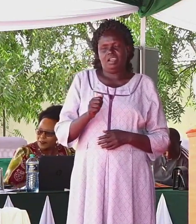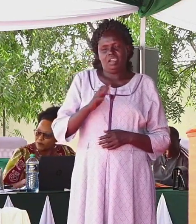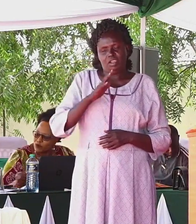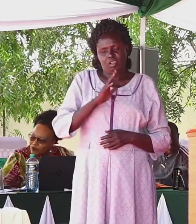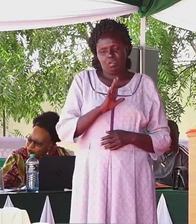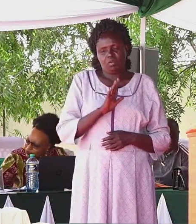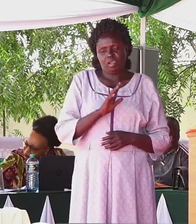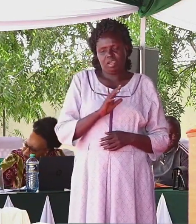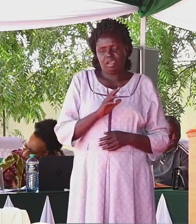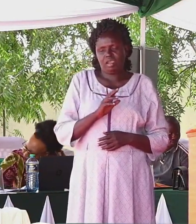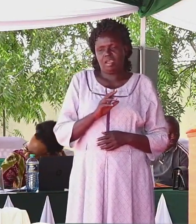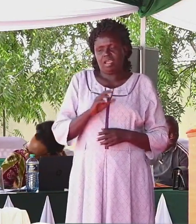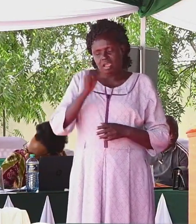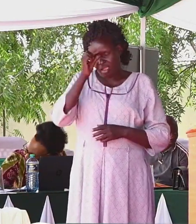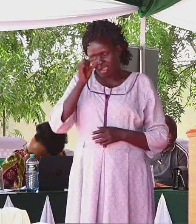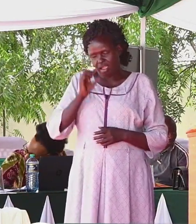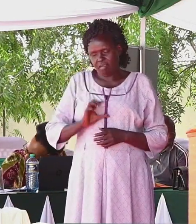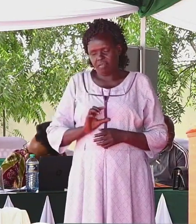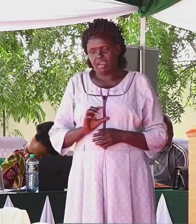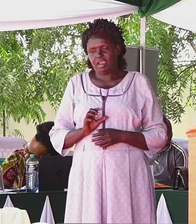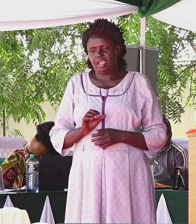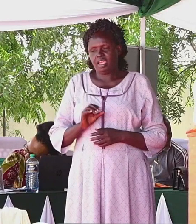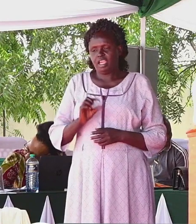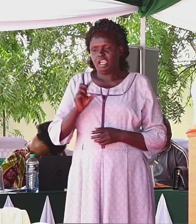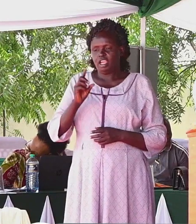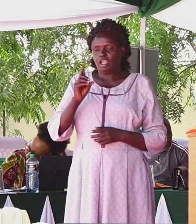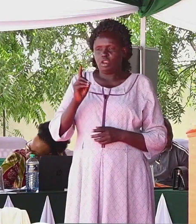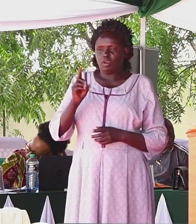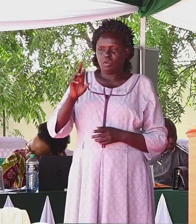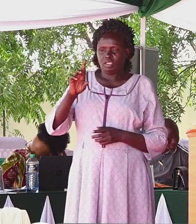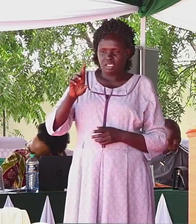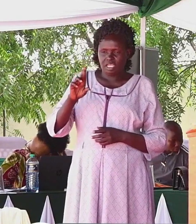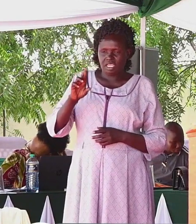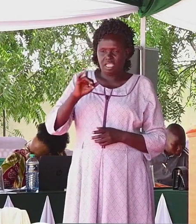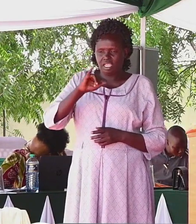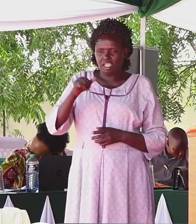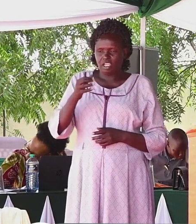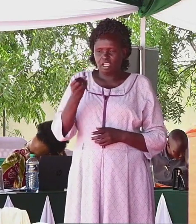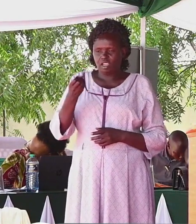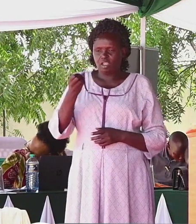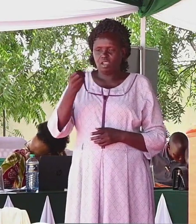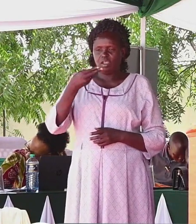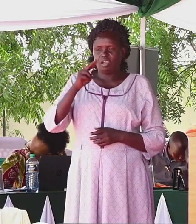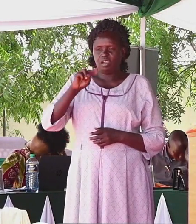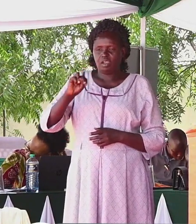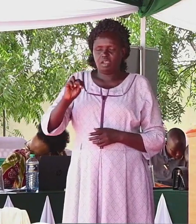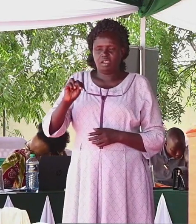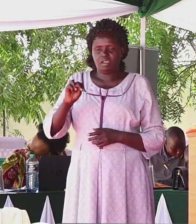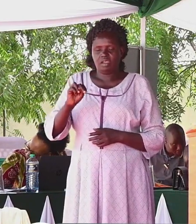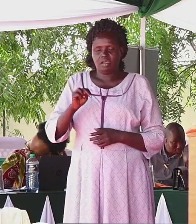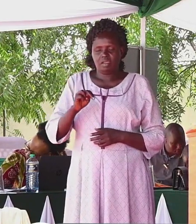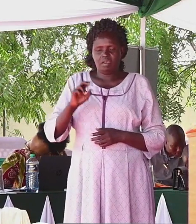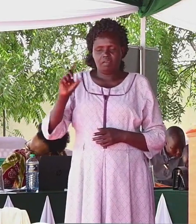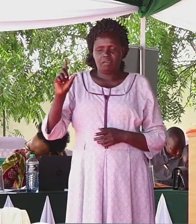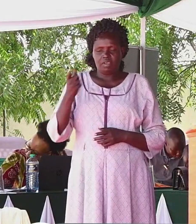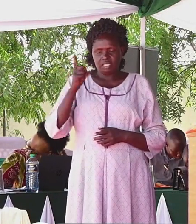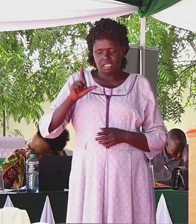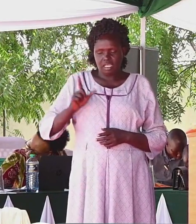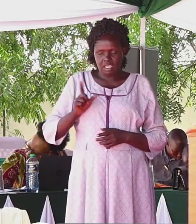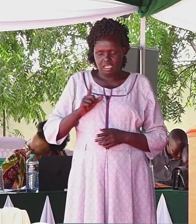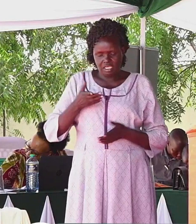Excellency, the Deputy Governor, Dr. John Eros, Your Excellencies, the First Ladies